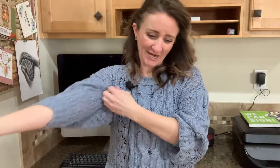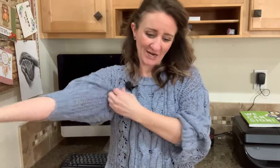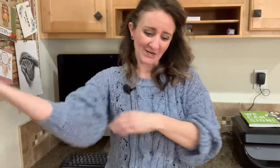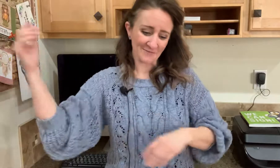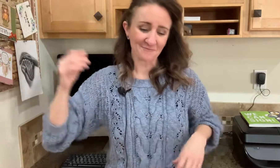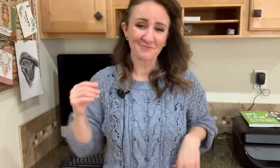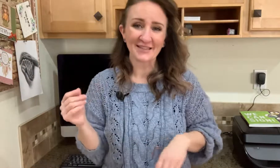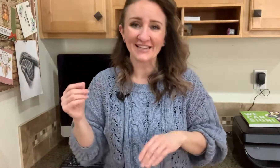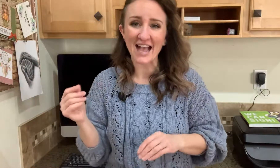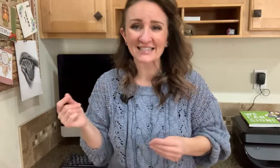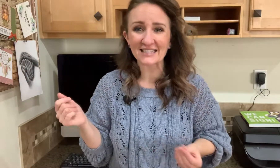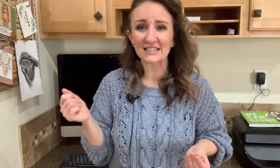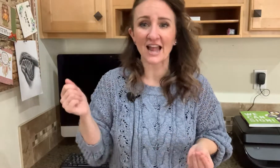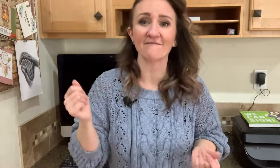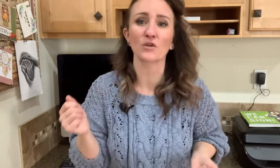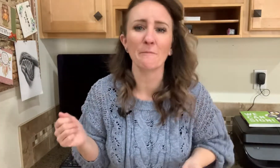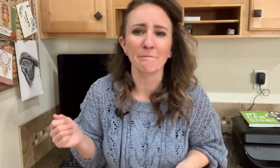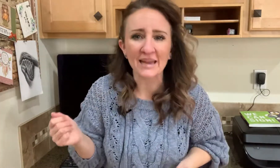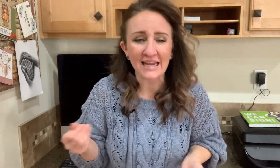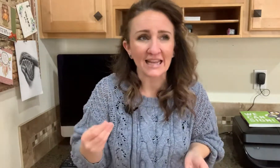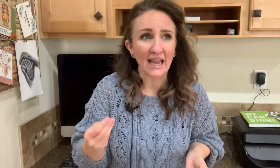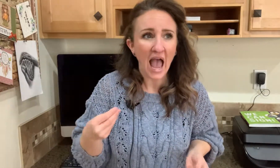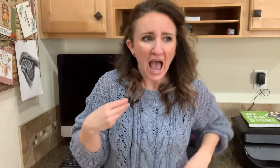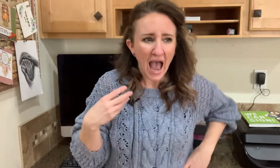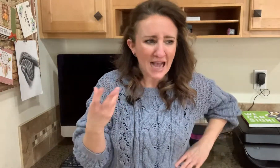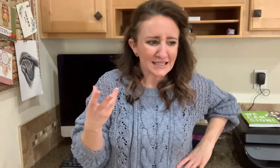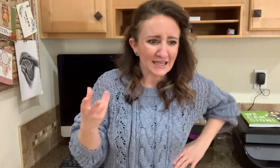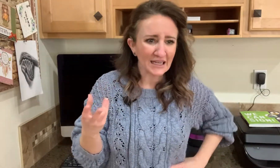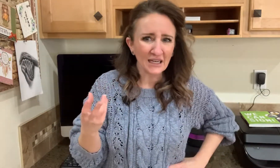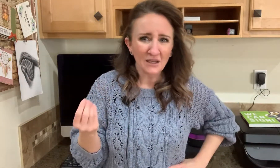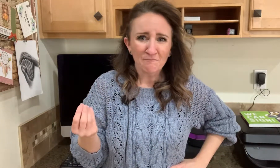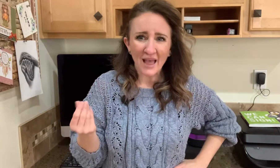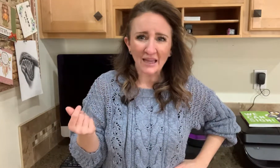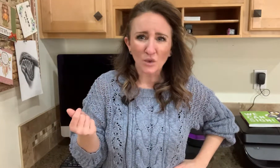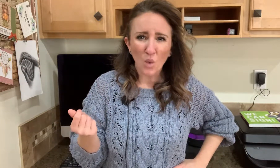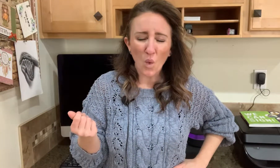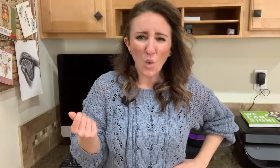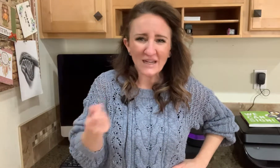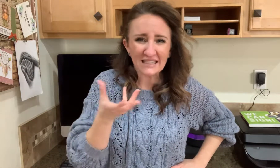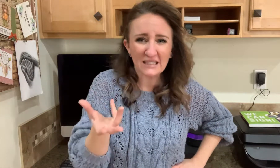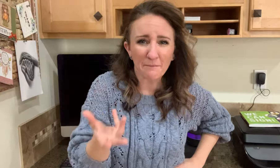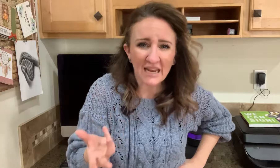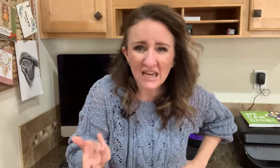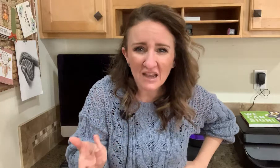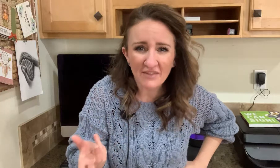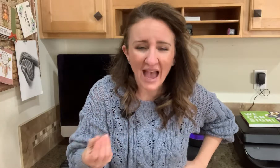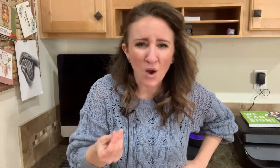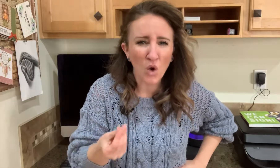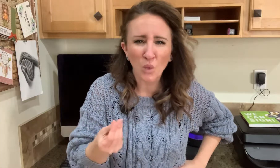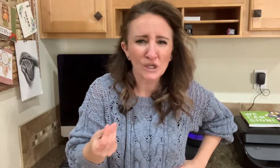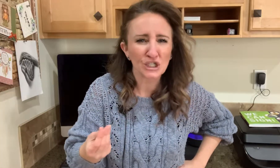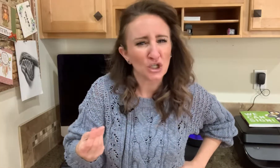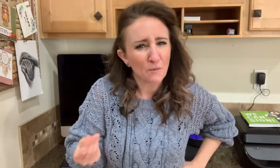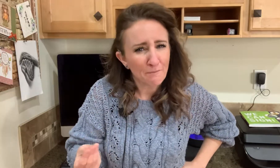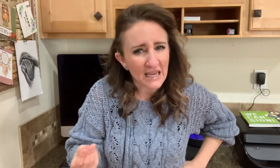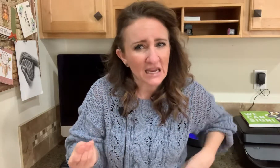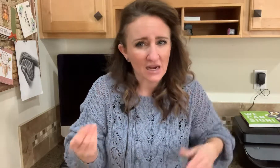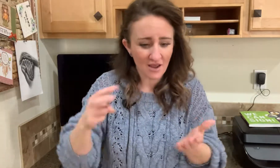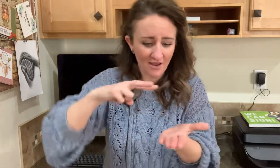Share. Next is a sign for meaning, as in, like, what's the meaning of that, or what do you mean?